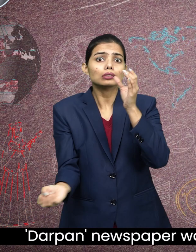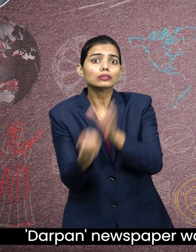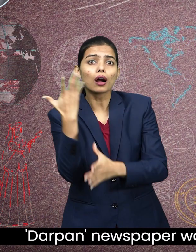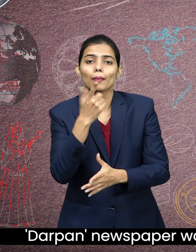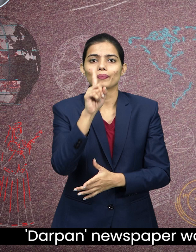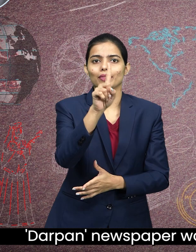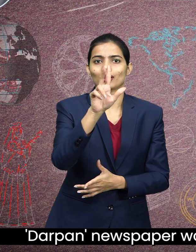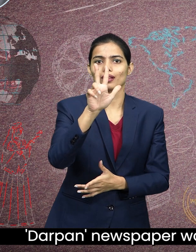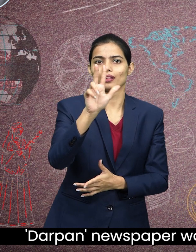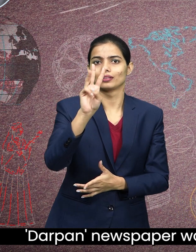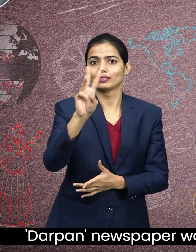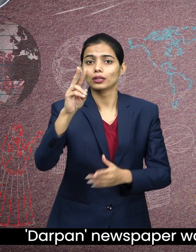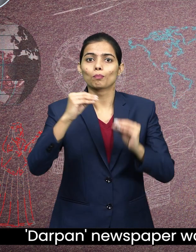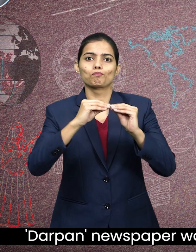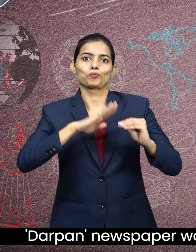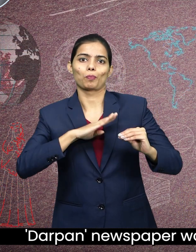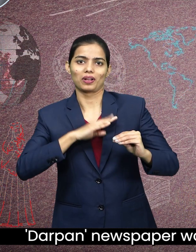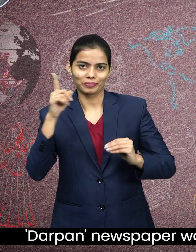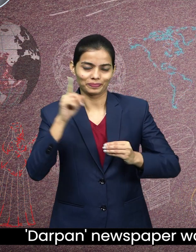in 1832 in Mumbai.